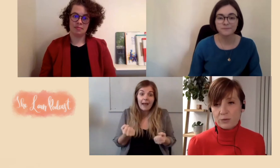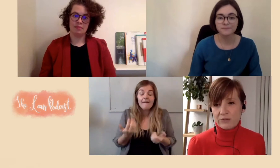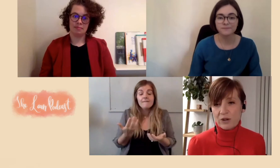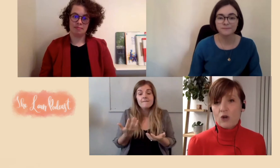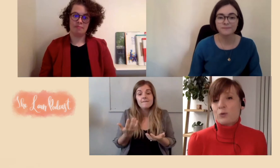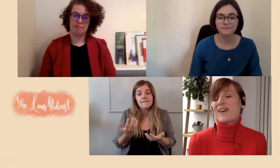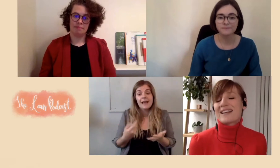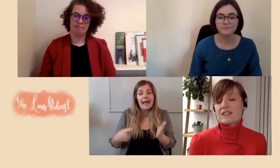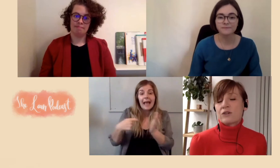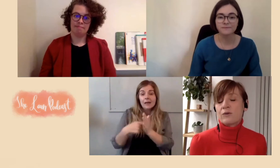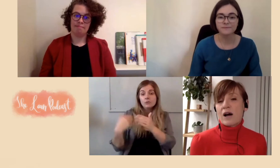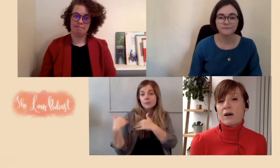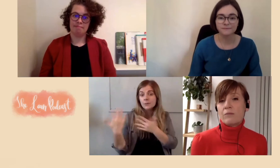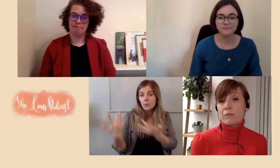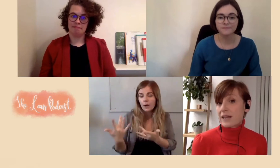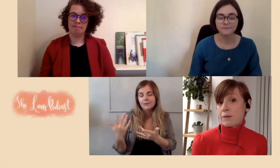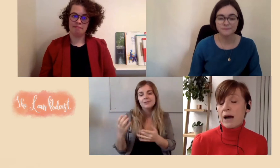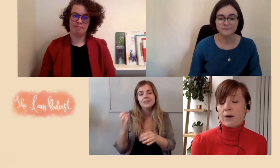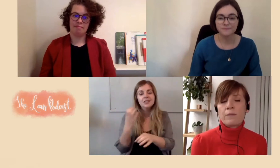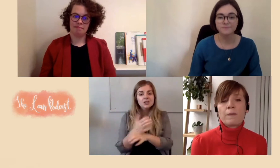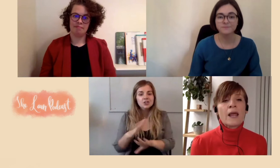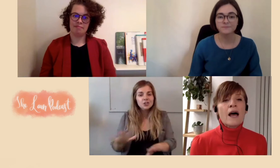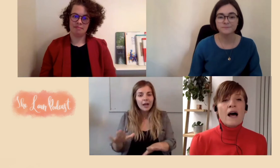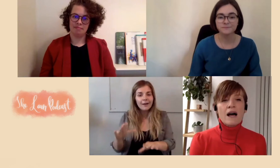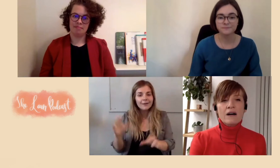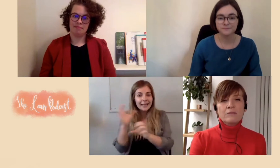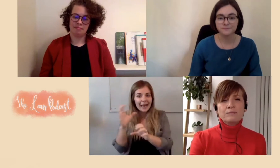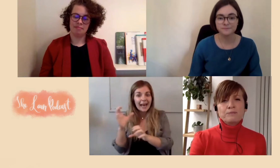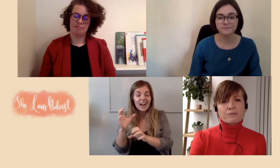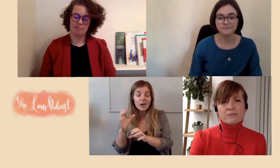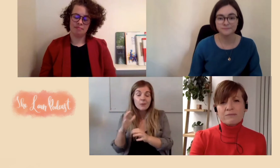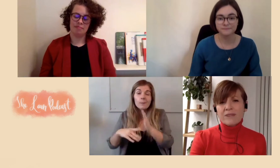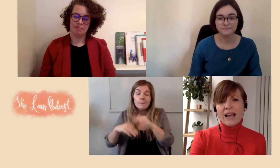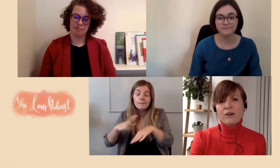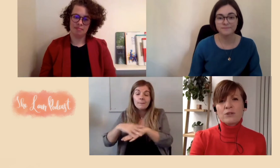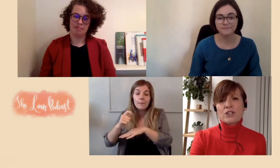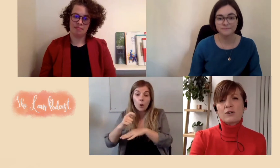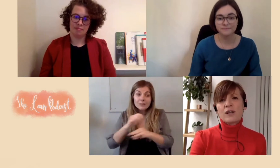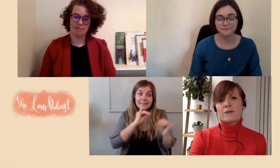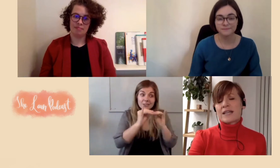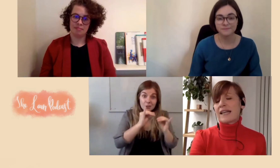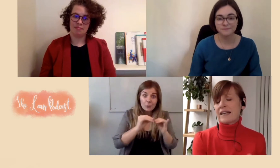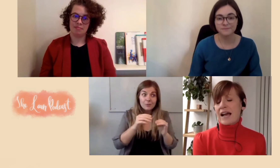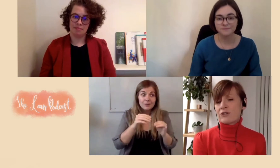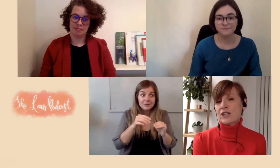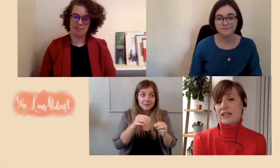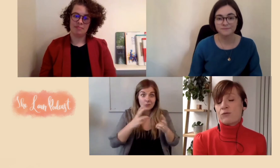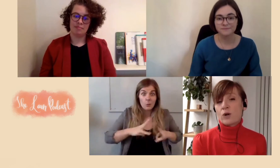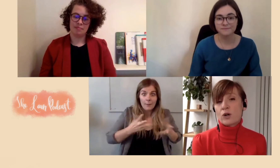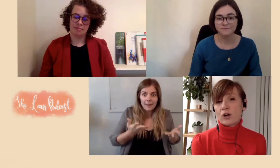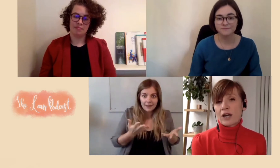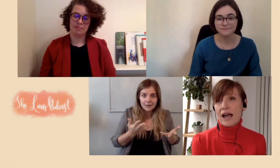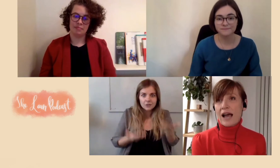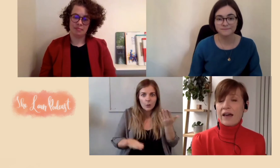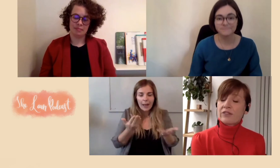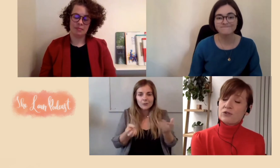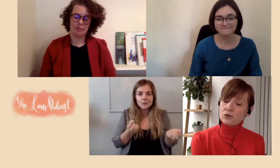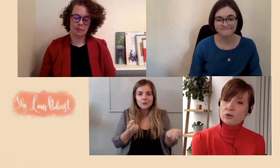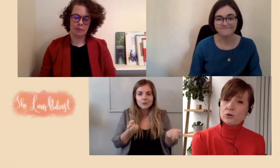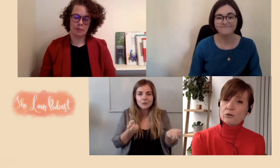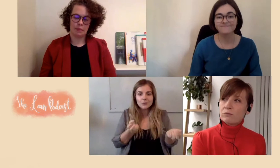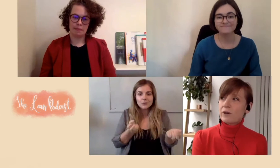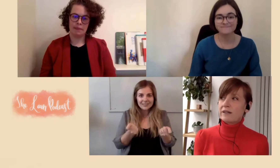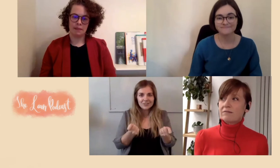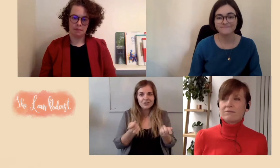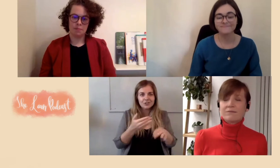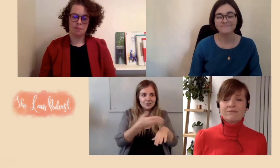during COVID, and interpreters primarily women. So how have interpreters managed children as well as